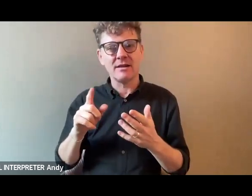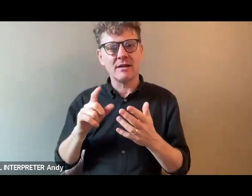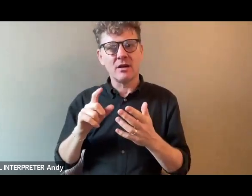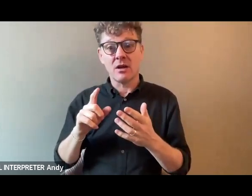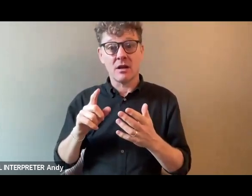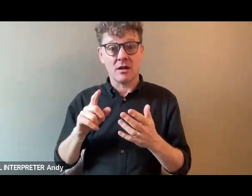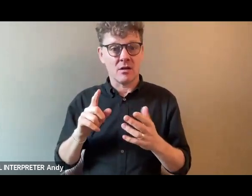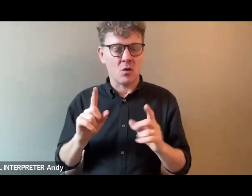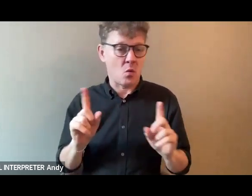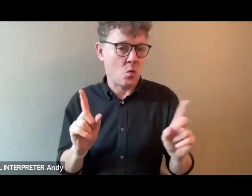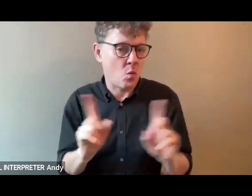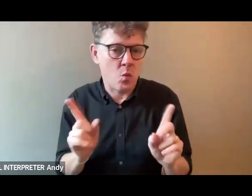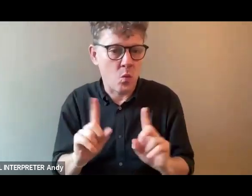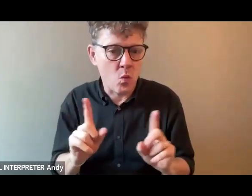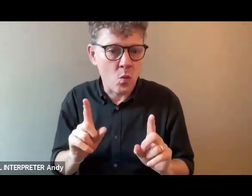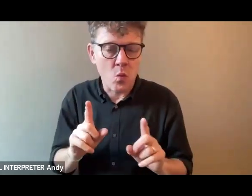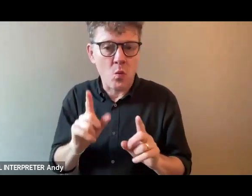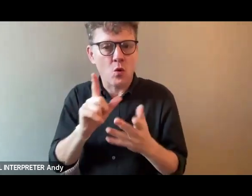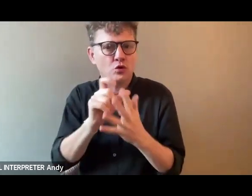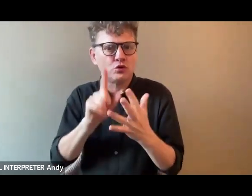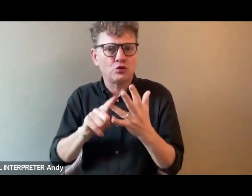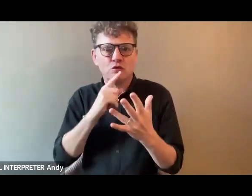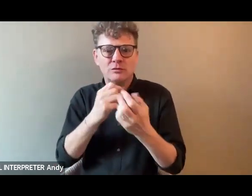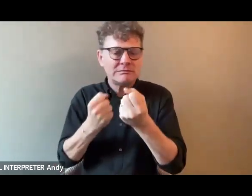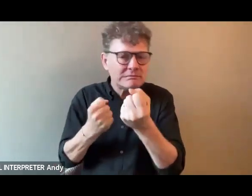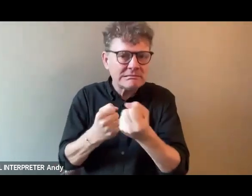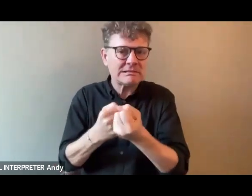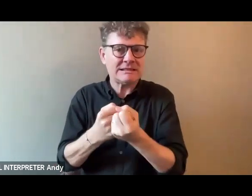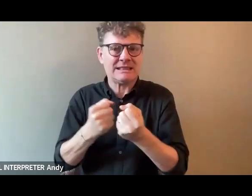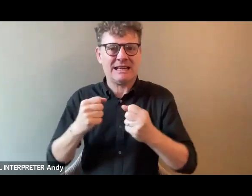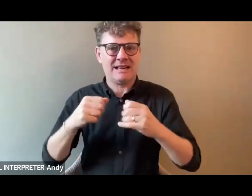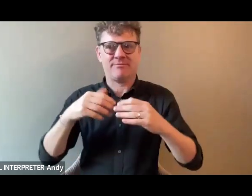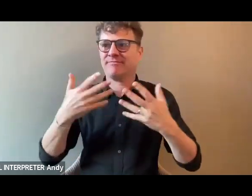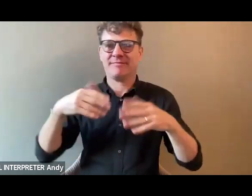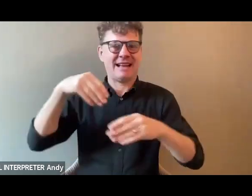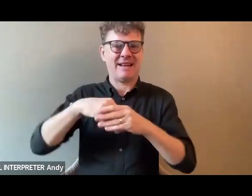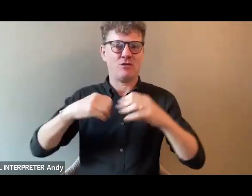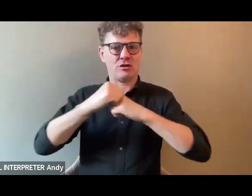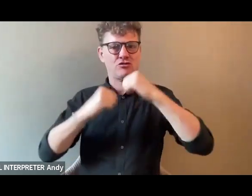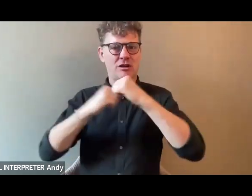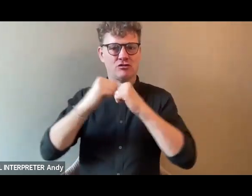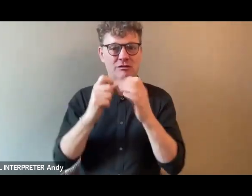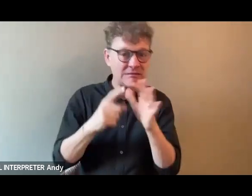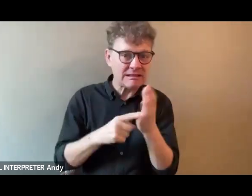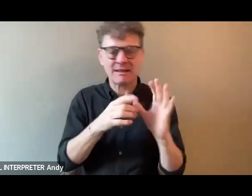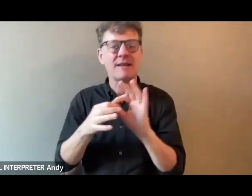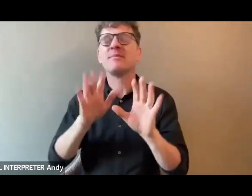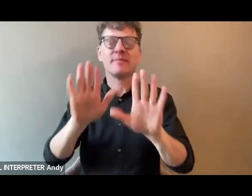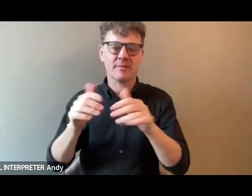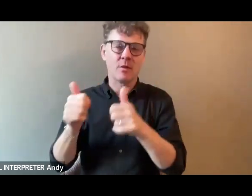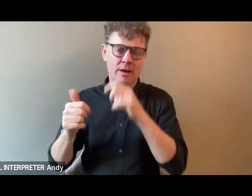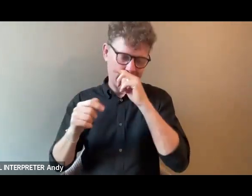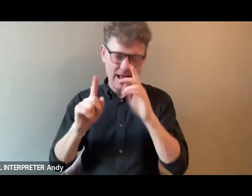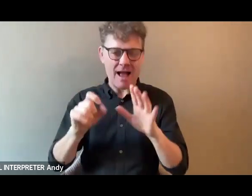data doesn't support proposed infrastructure? Right, so there's a number of ways